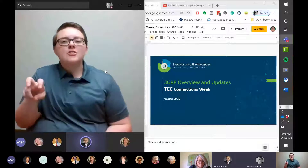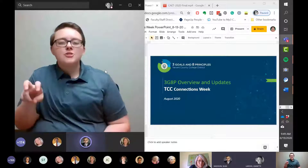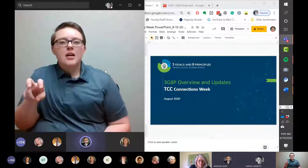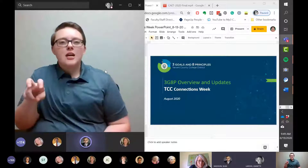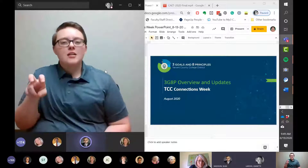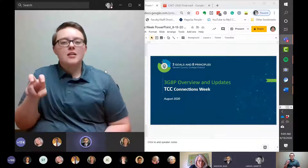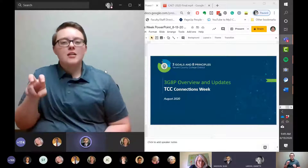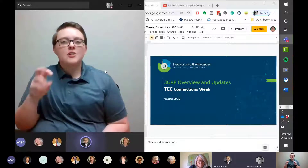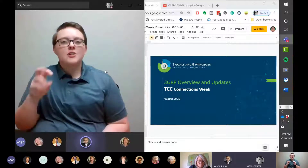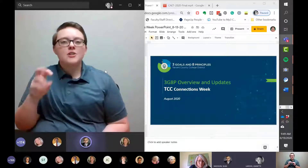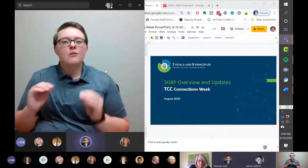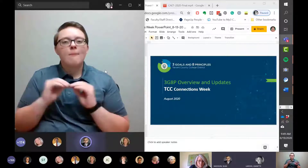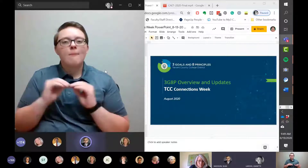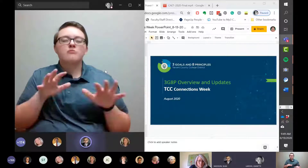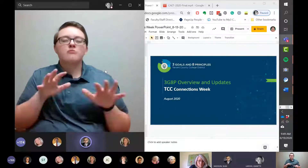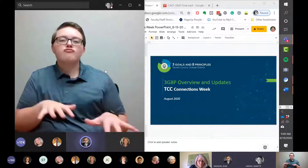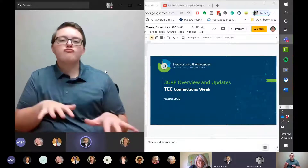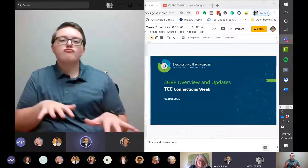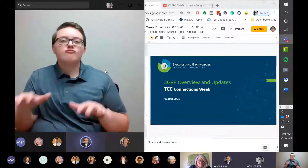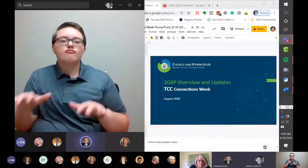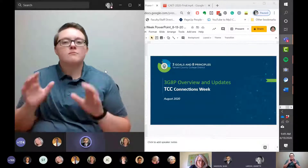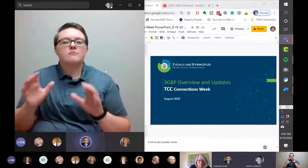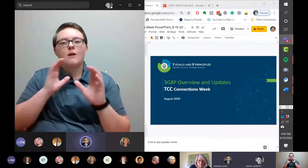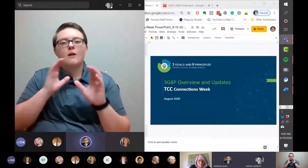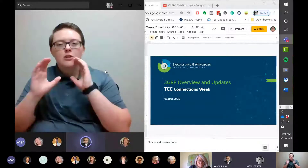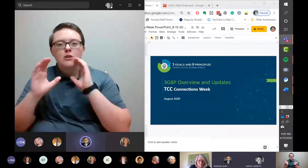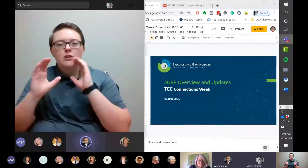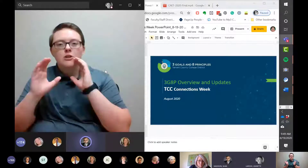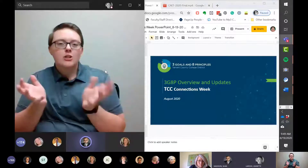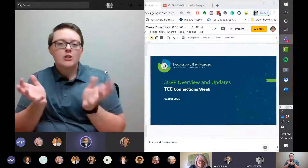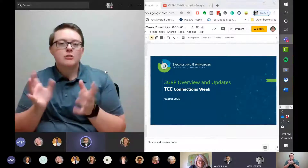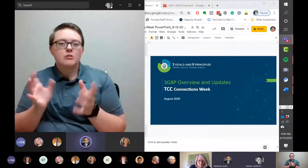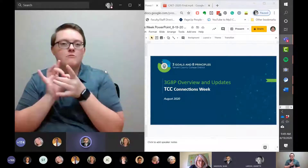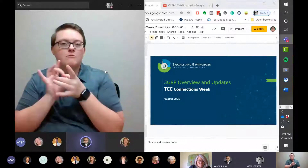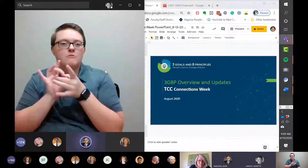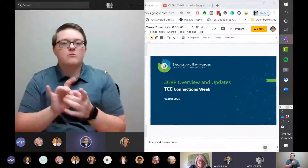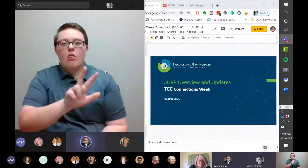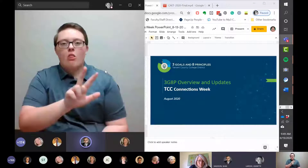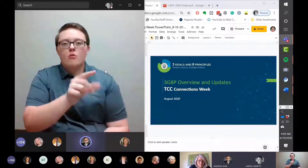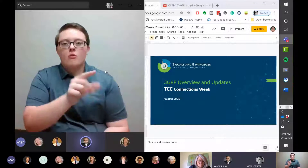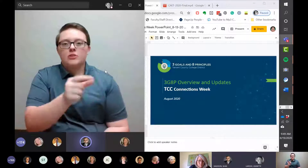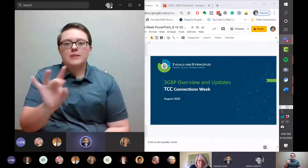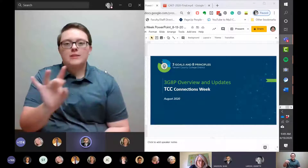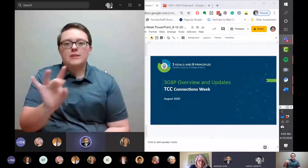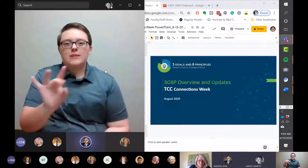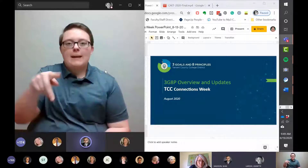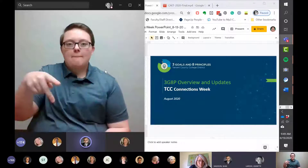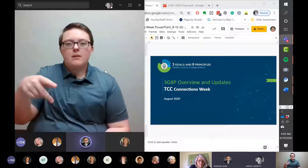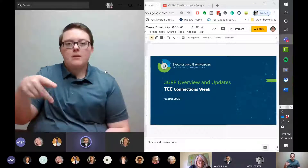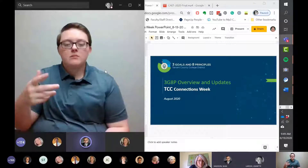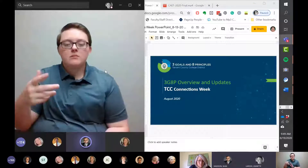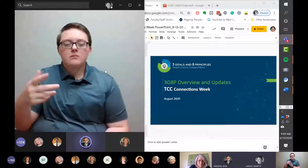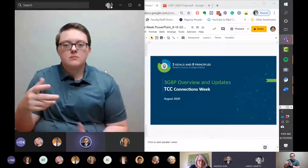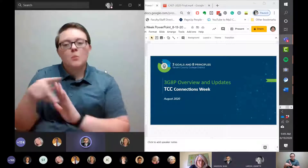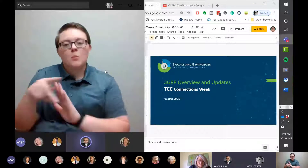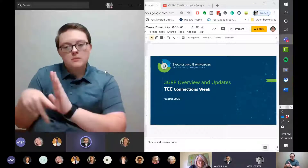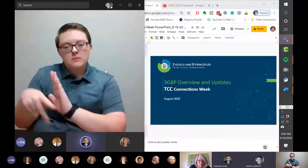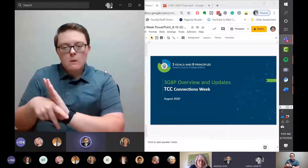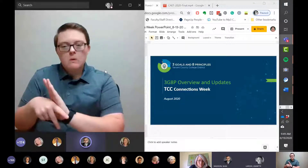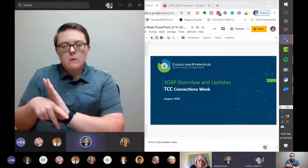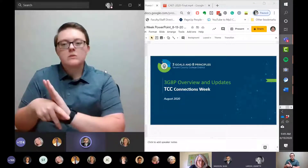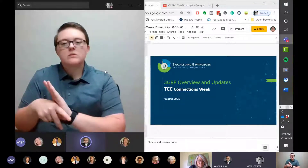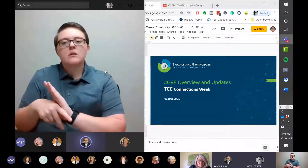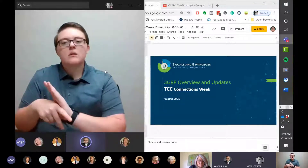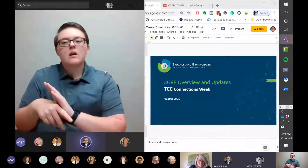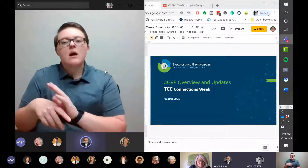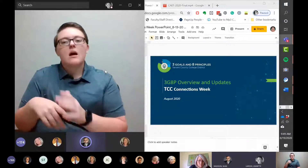informal conversation about the 3G 8P principles. And so